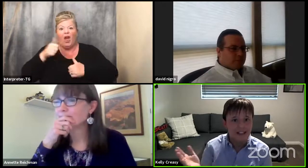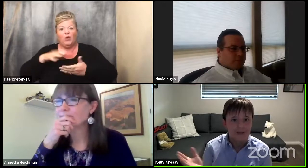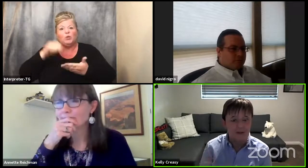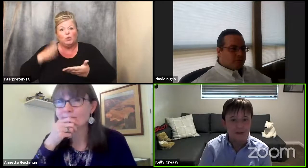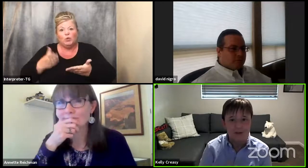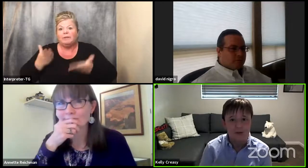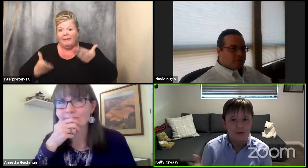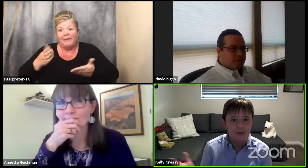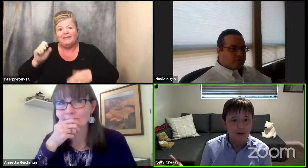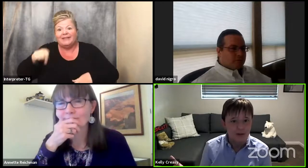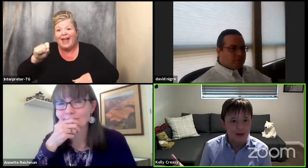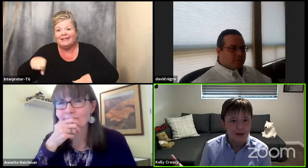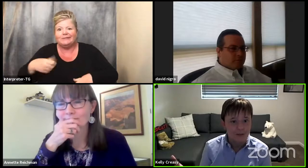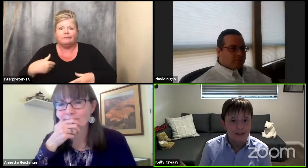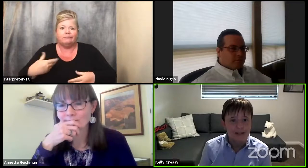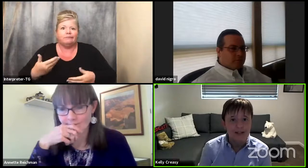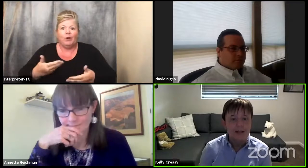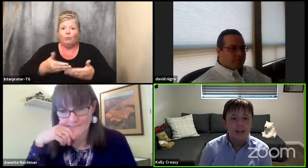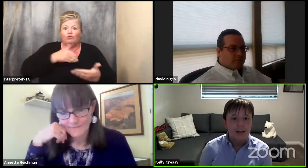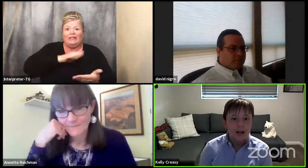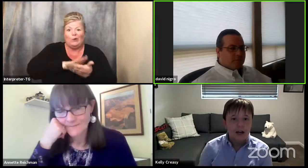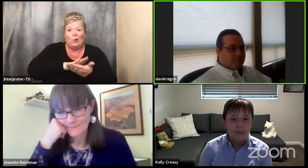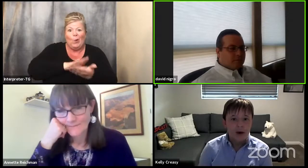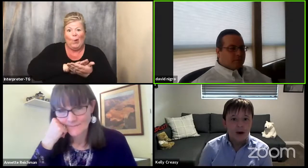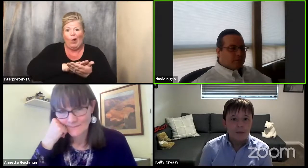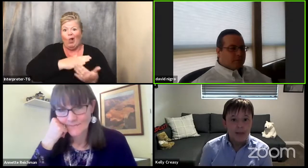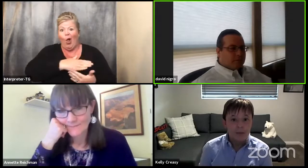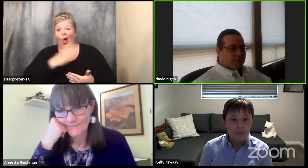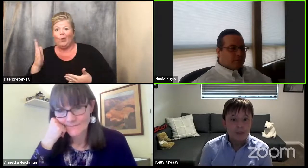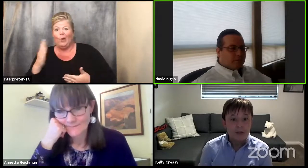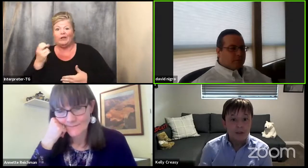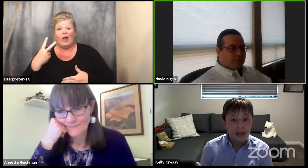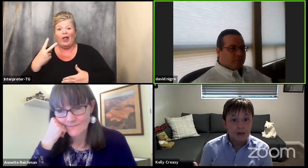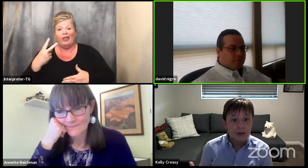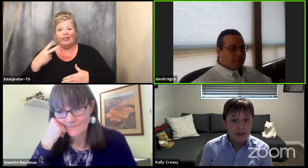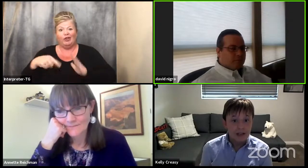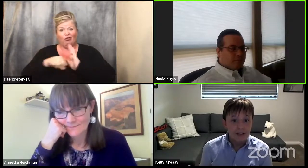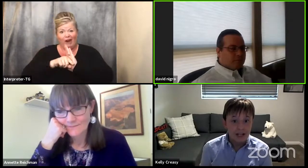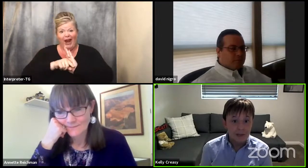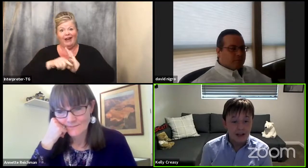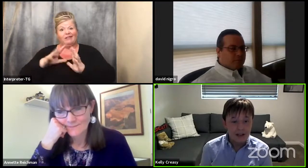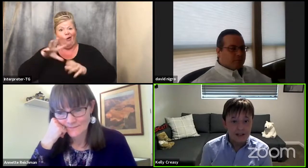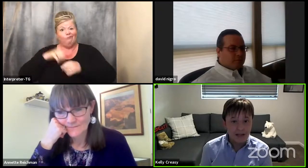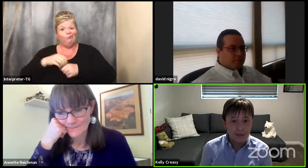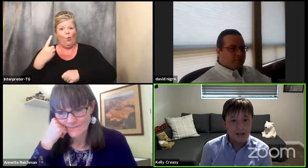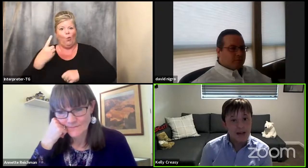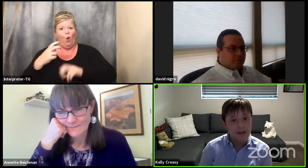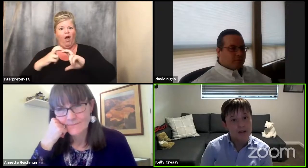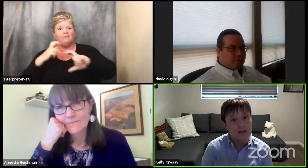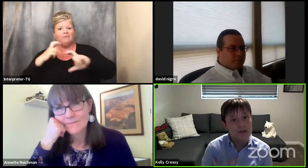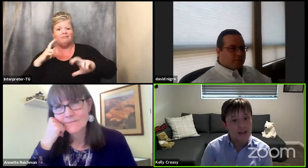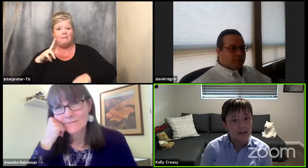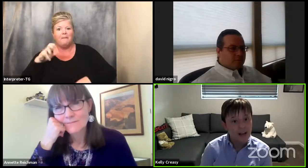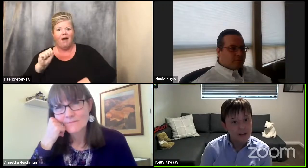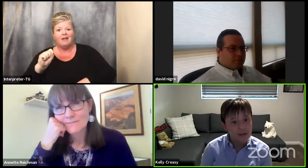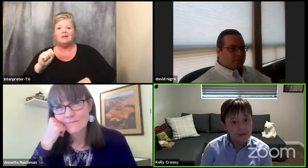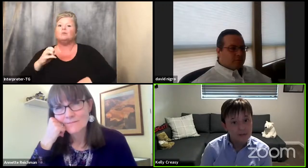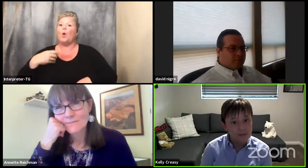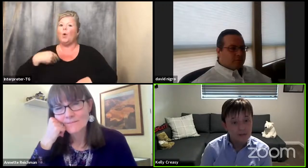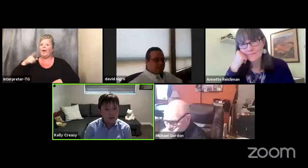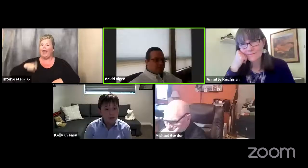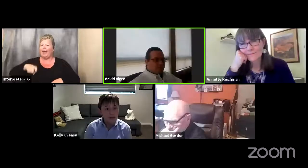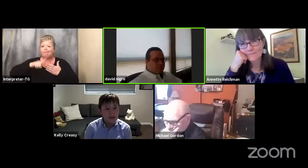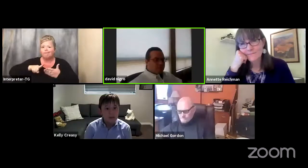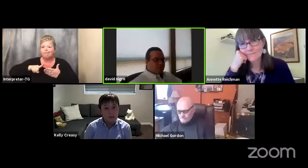have kids from preschool through 12th grade on a bus. Our plan would be to look at who that child came in contact with, either close that